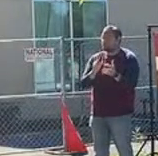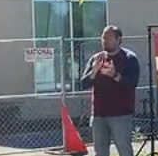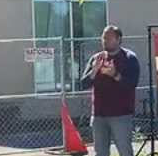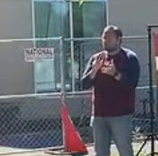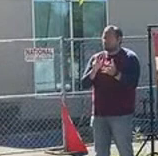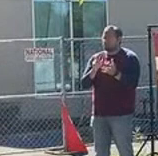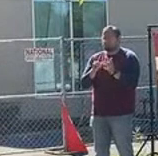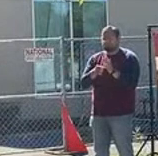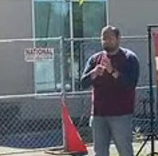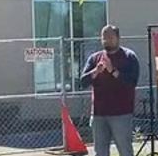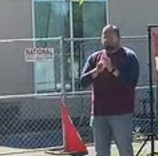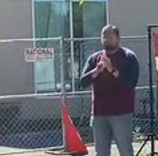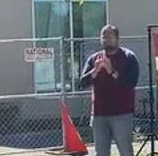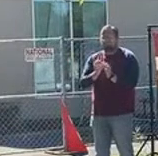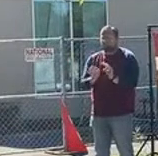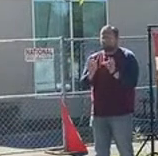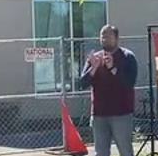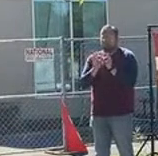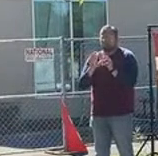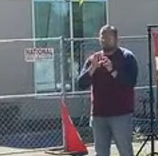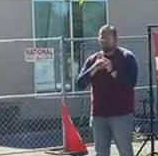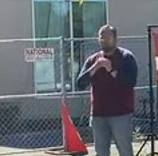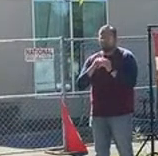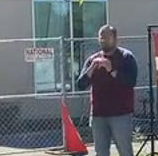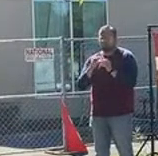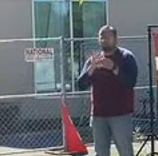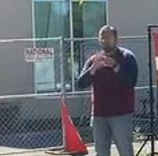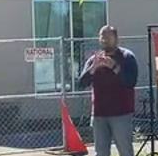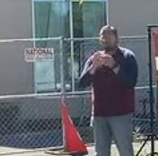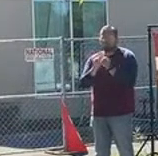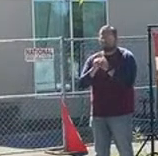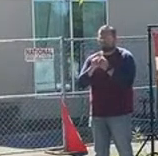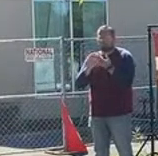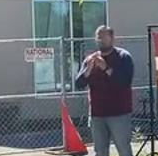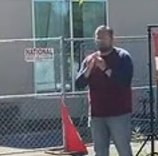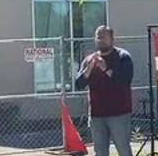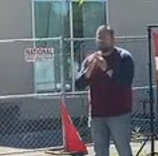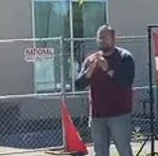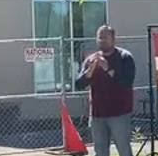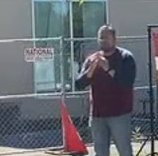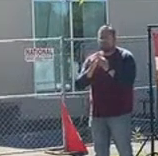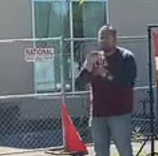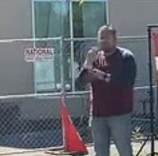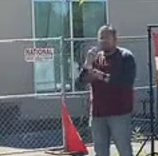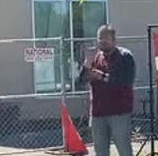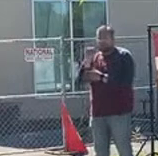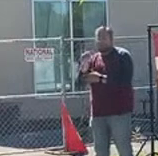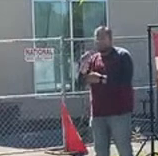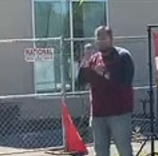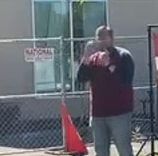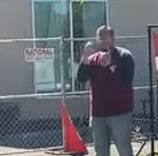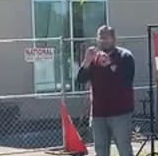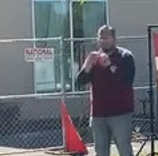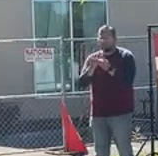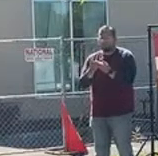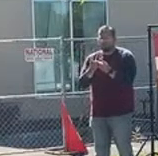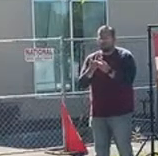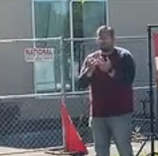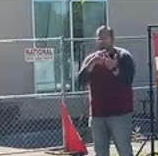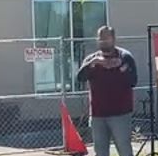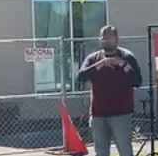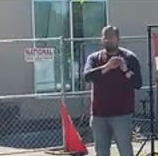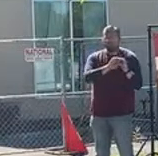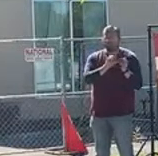growing relationships with our communities. The Indian Education Department, in collaboration with the district's